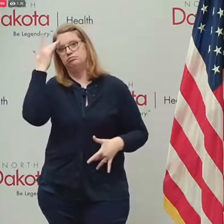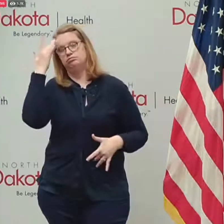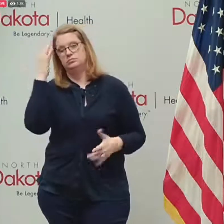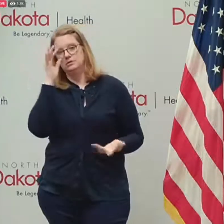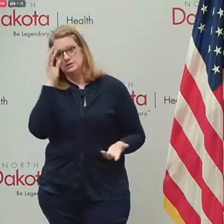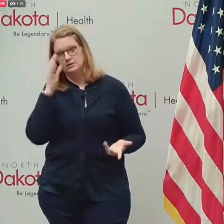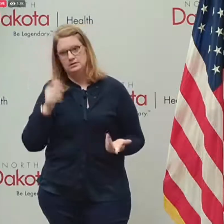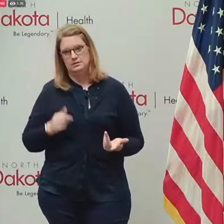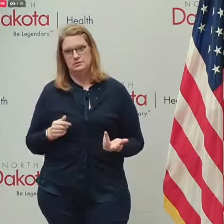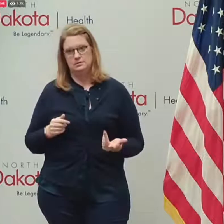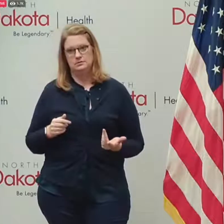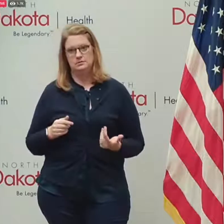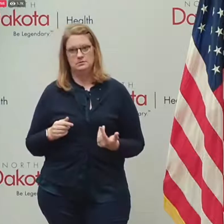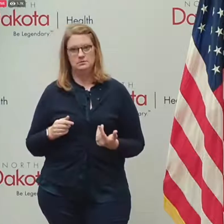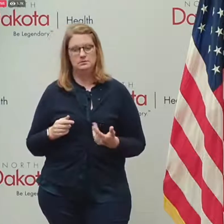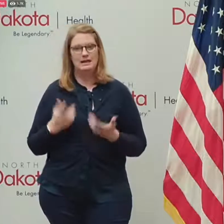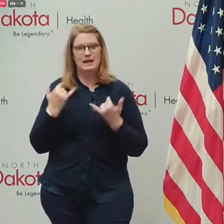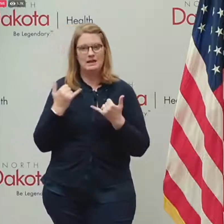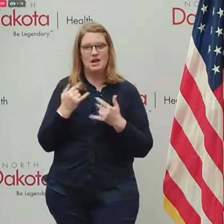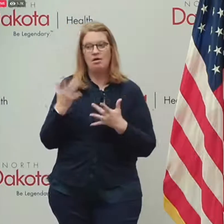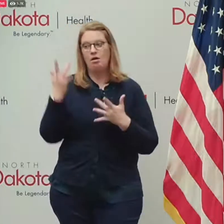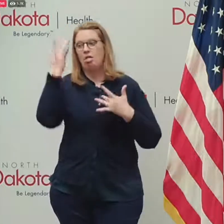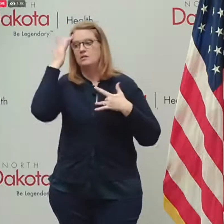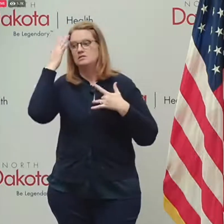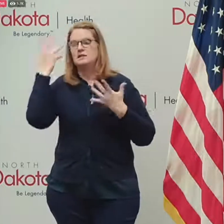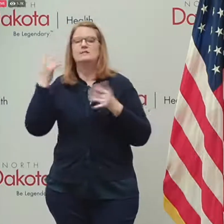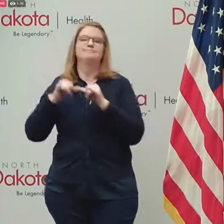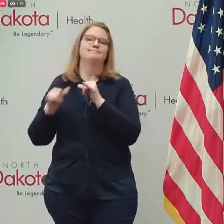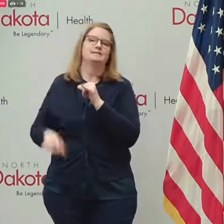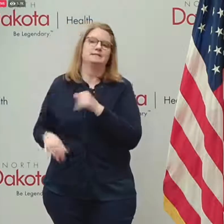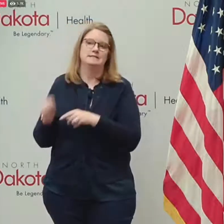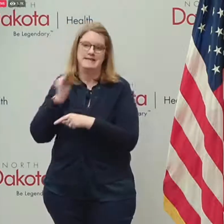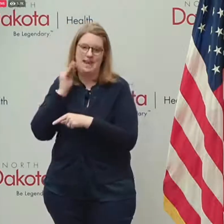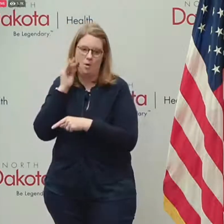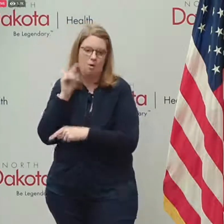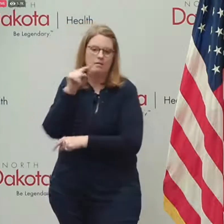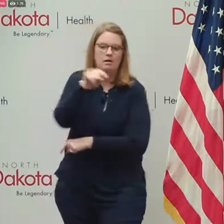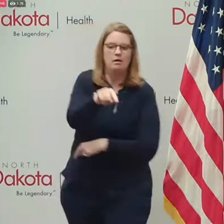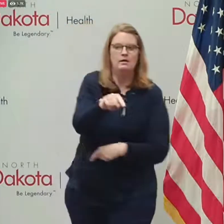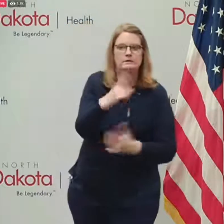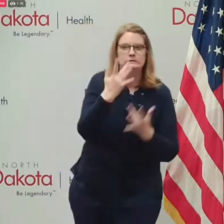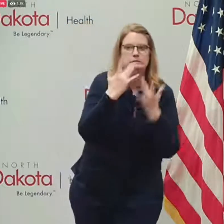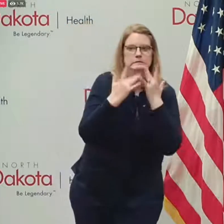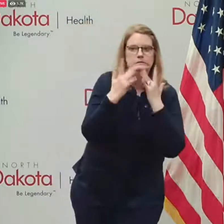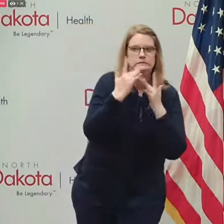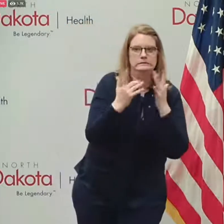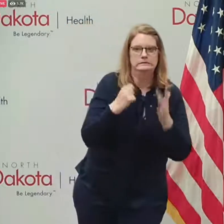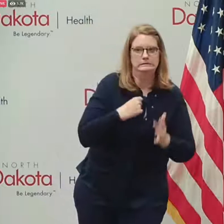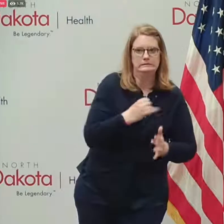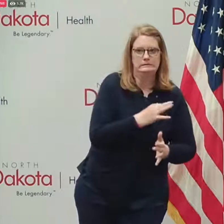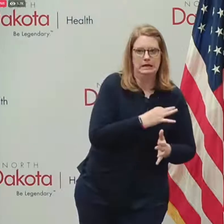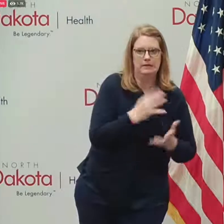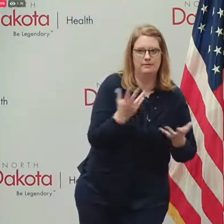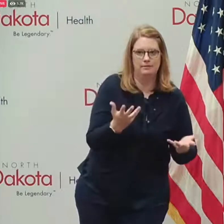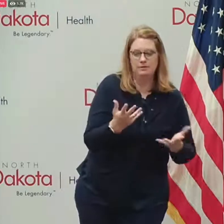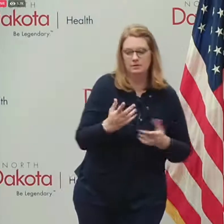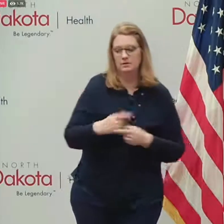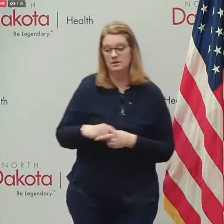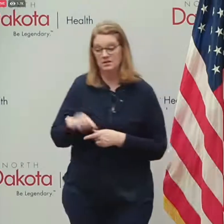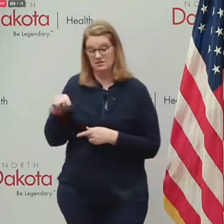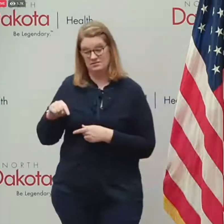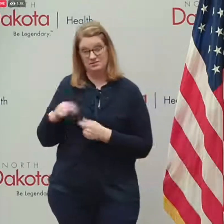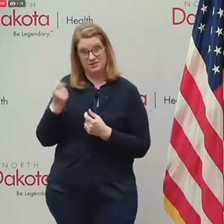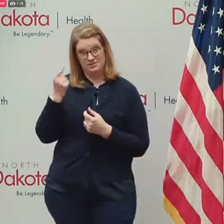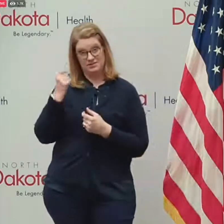community is then knocking them out of the healthcare staffing capability. So again, when we reduce it in the community, we reduce the risk for